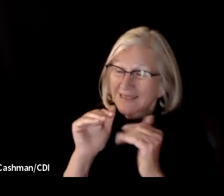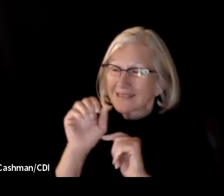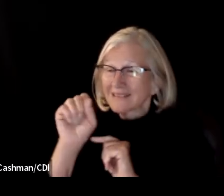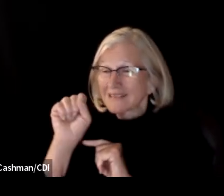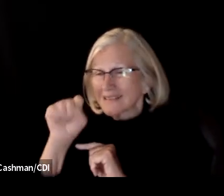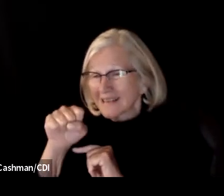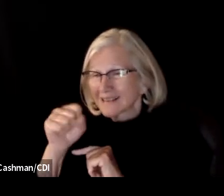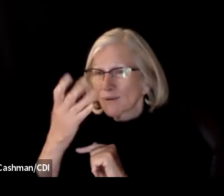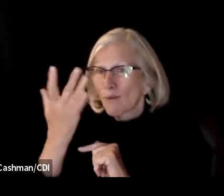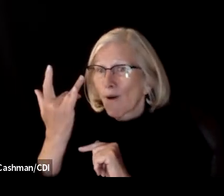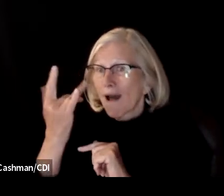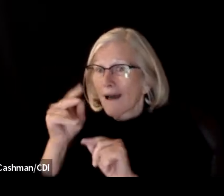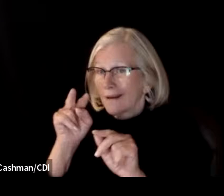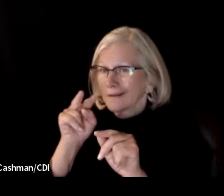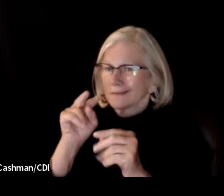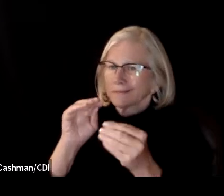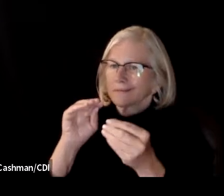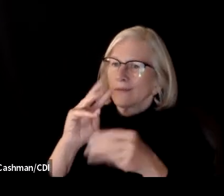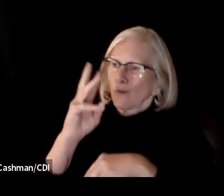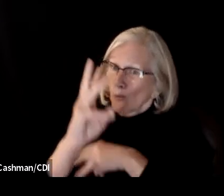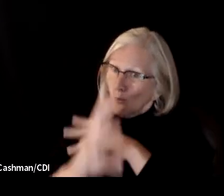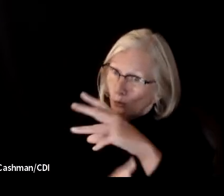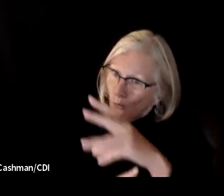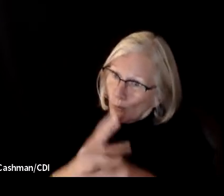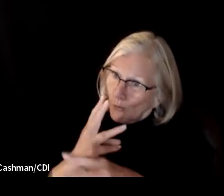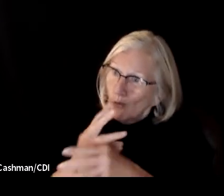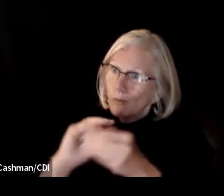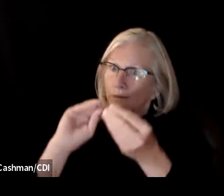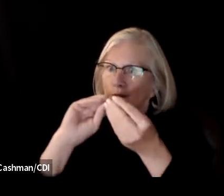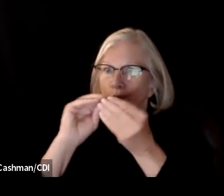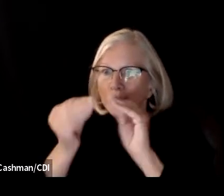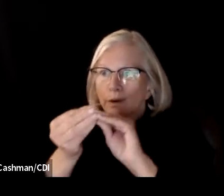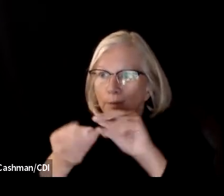seeing spikes in other countries, but certainly